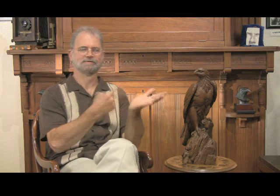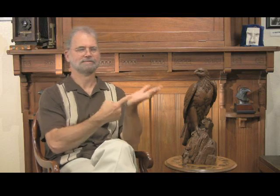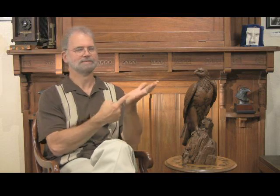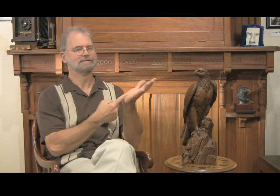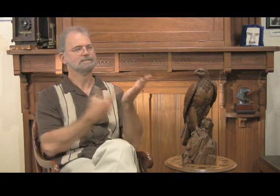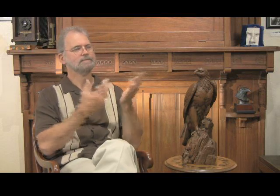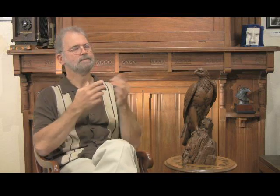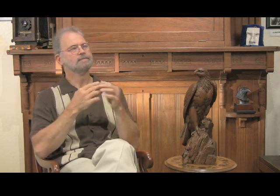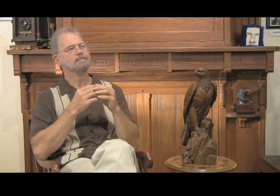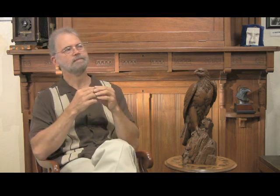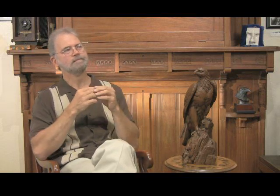open discussions on.